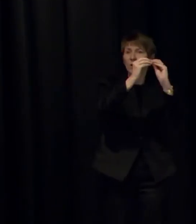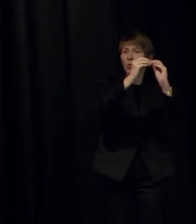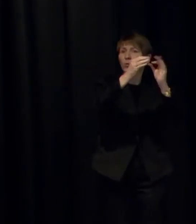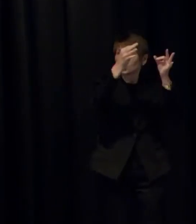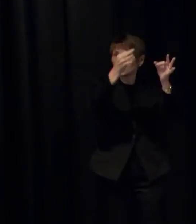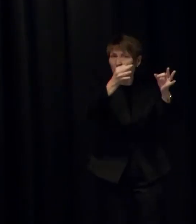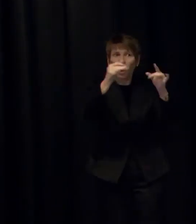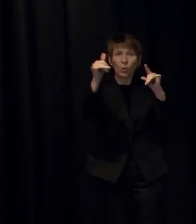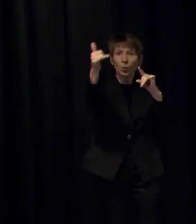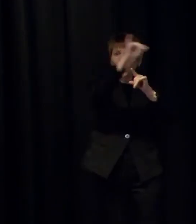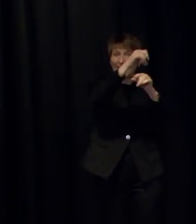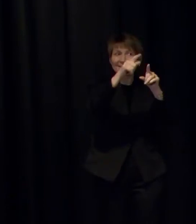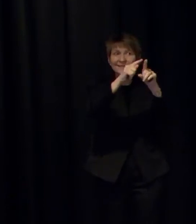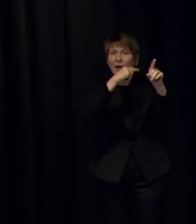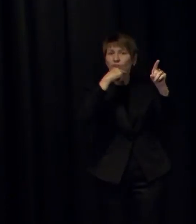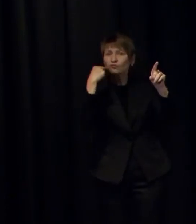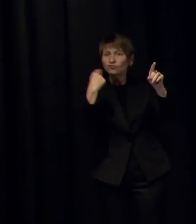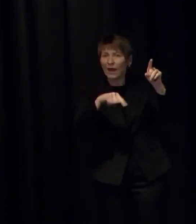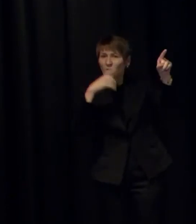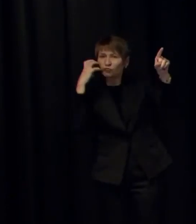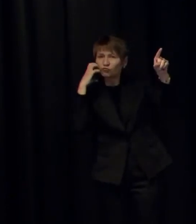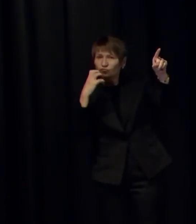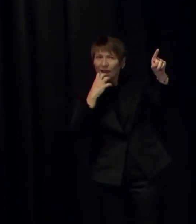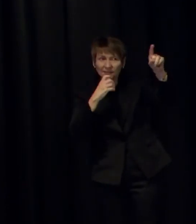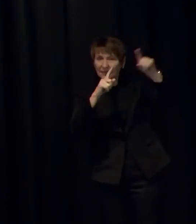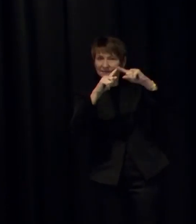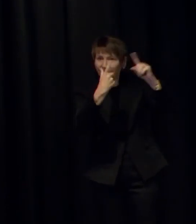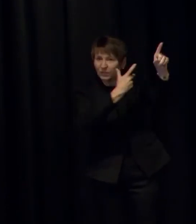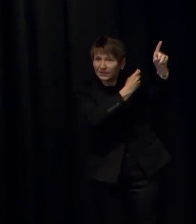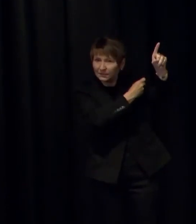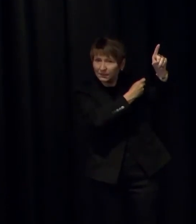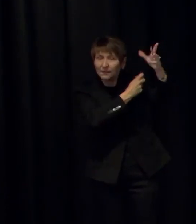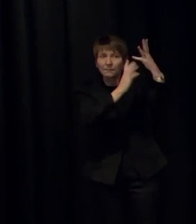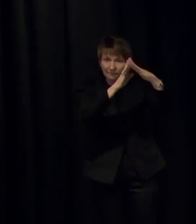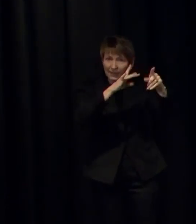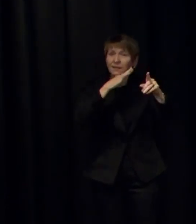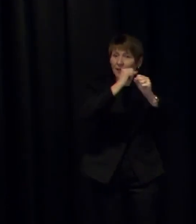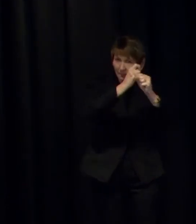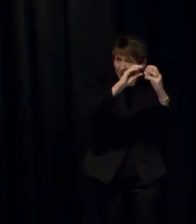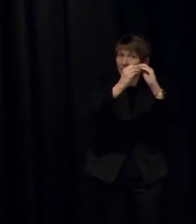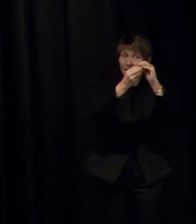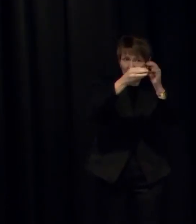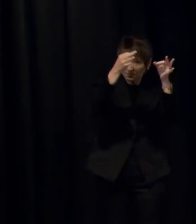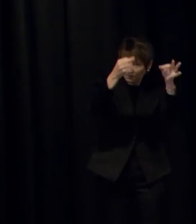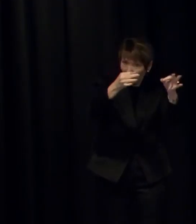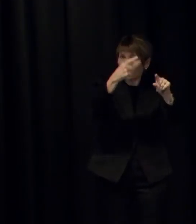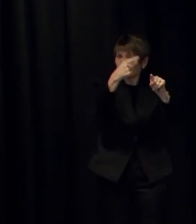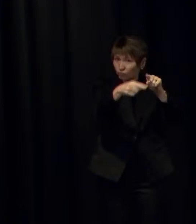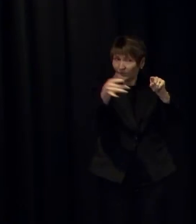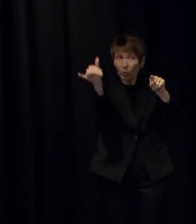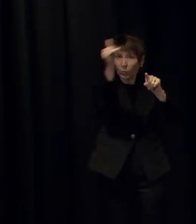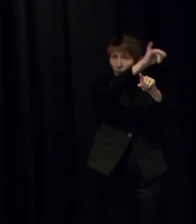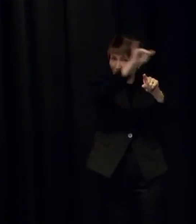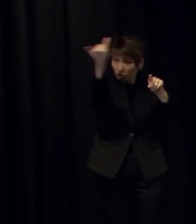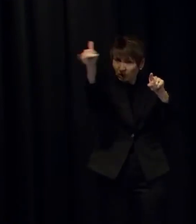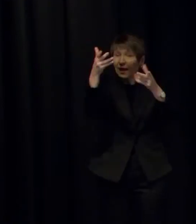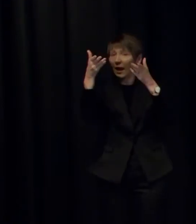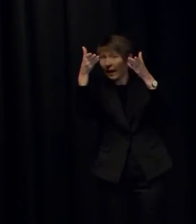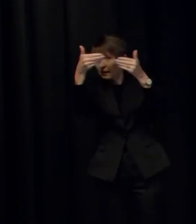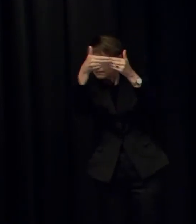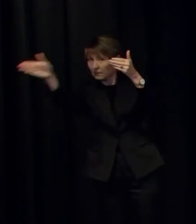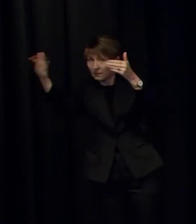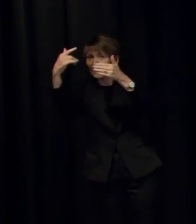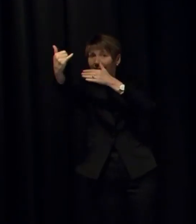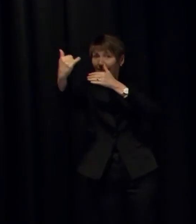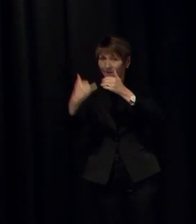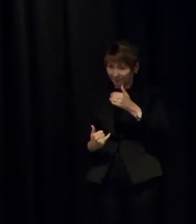moment longer than we need to. But there will be some people who are not vaccinated and who have a right of return because they're an Australian citizen or they're a permanent